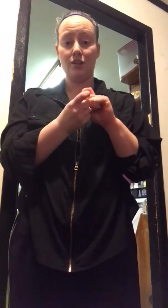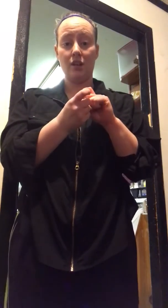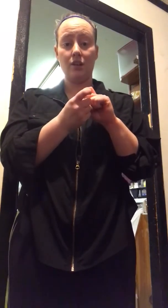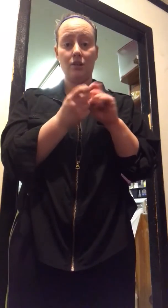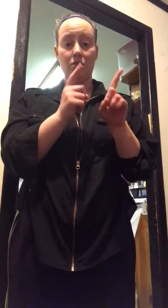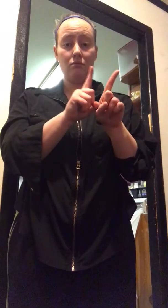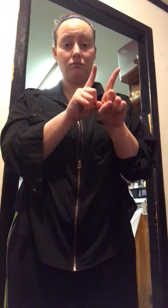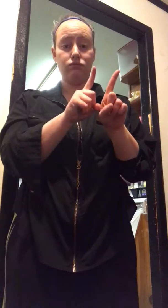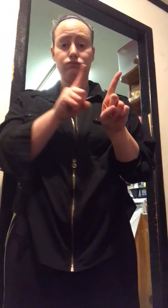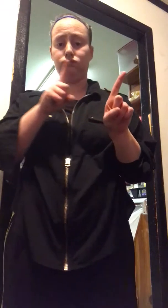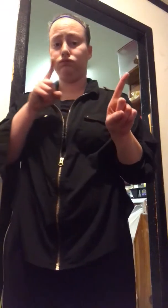away from the